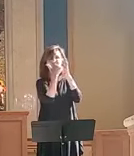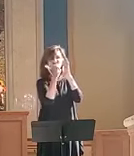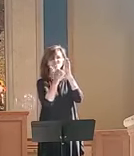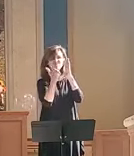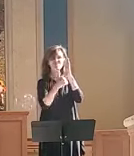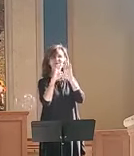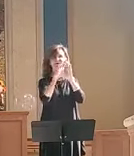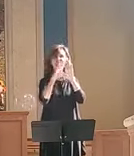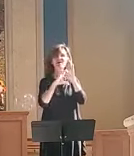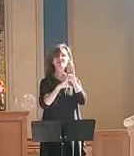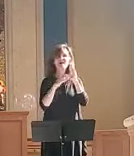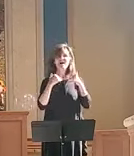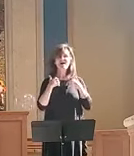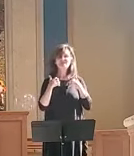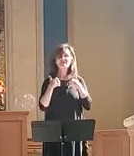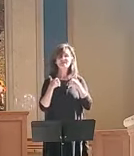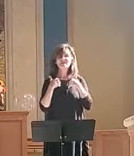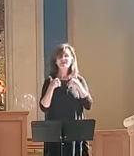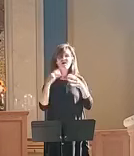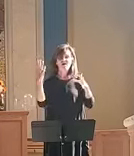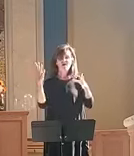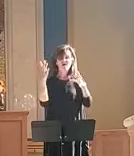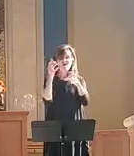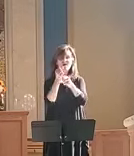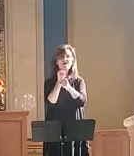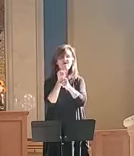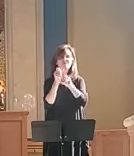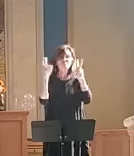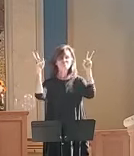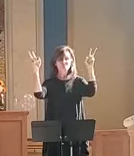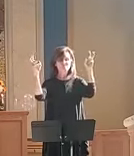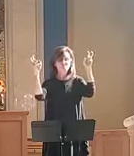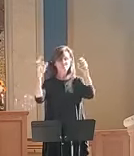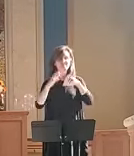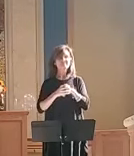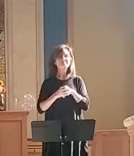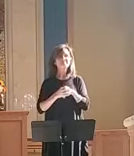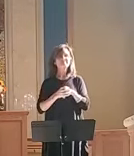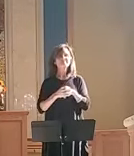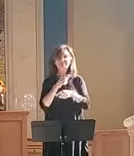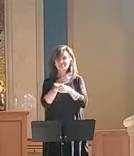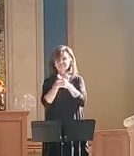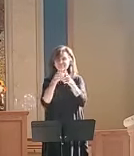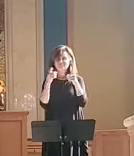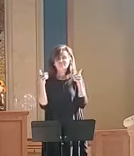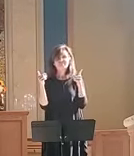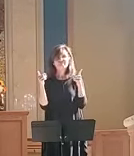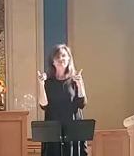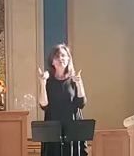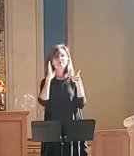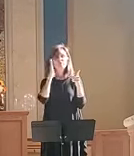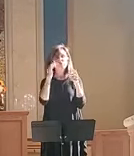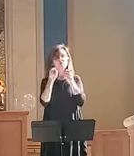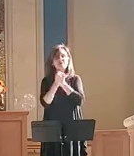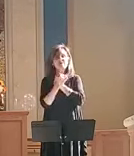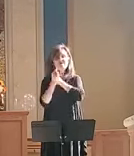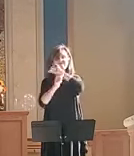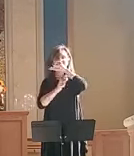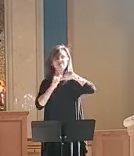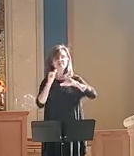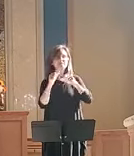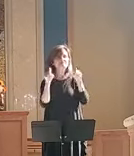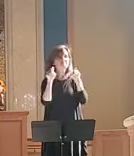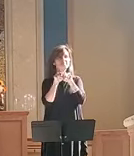be, are summed up in this saying, namely, you shall love your